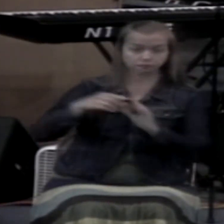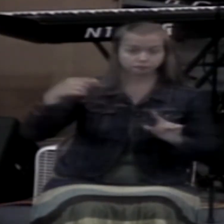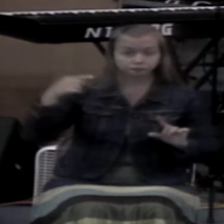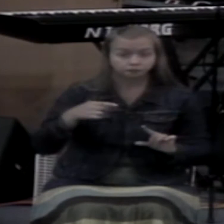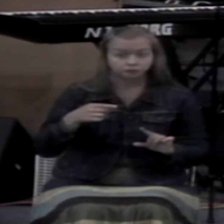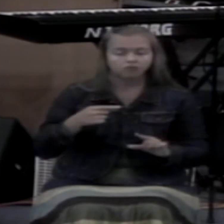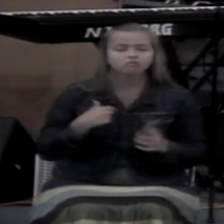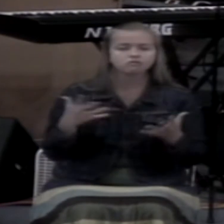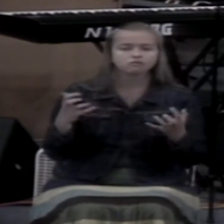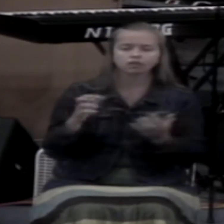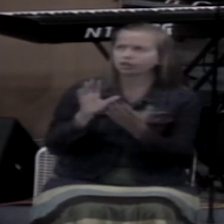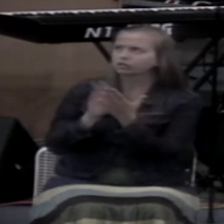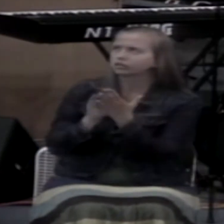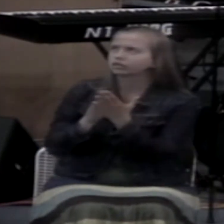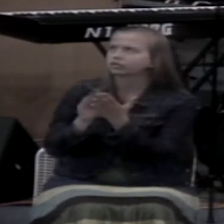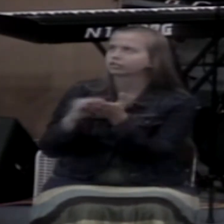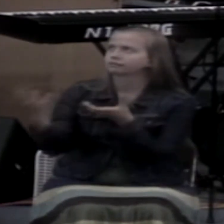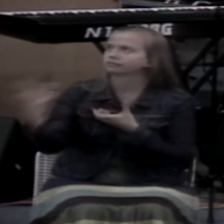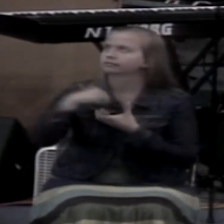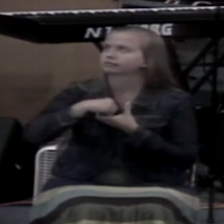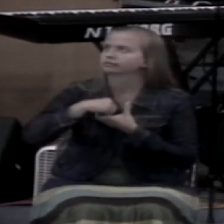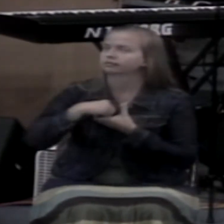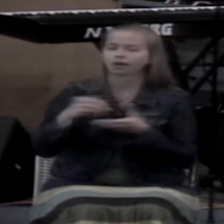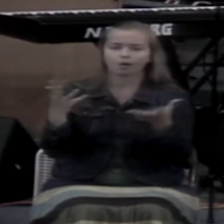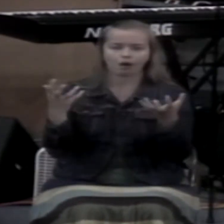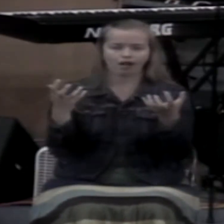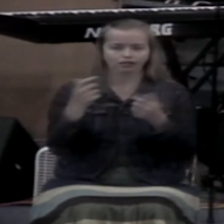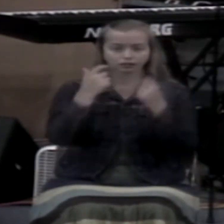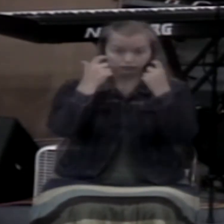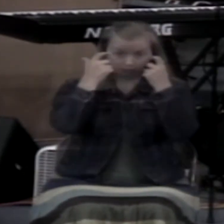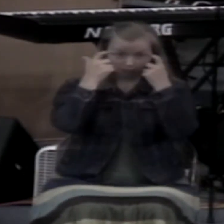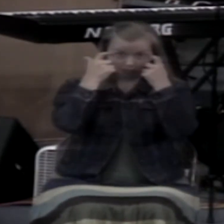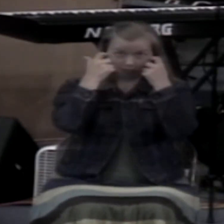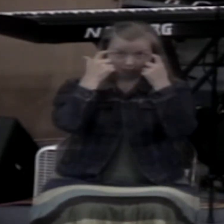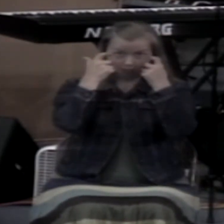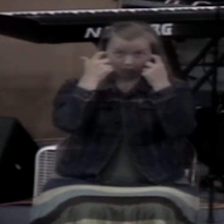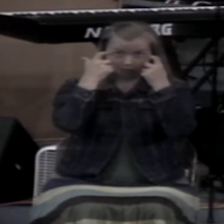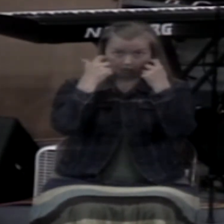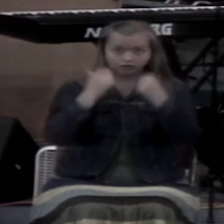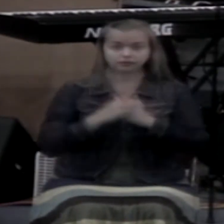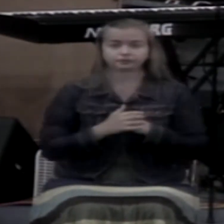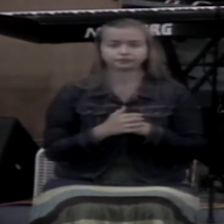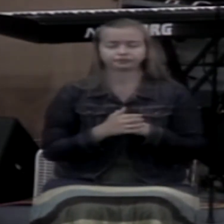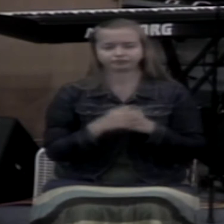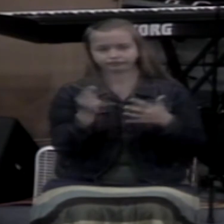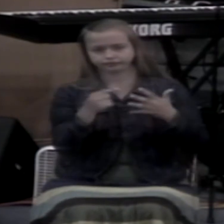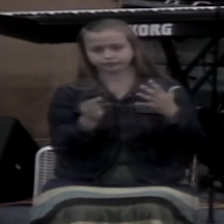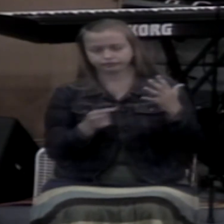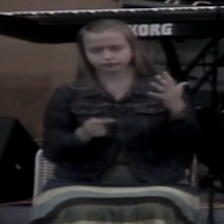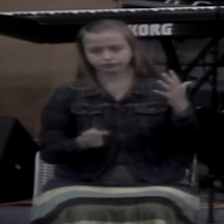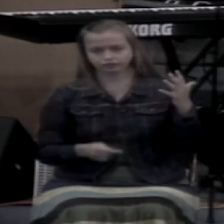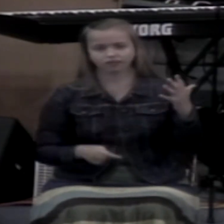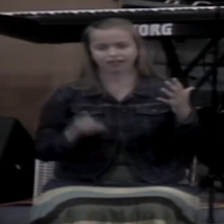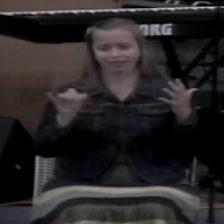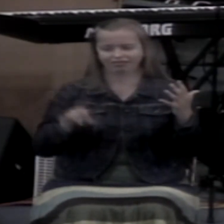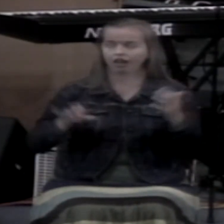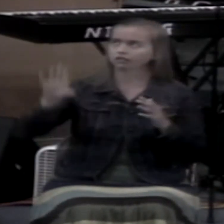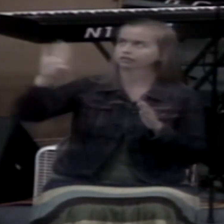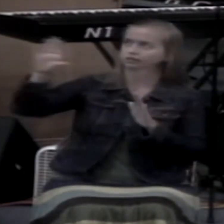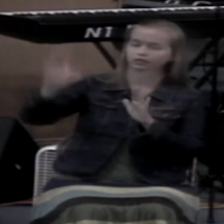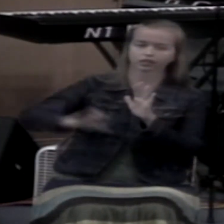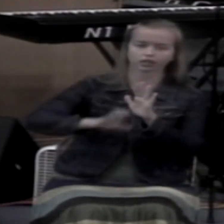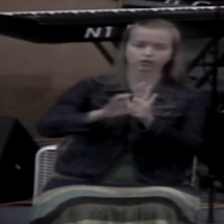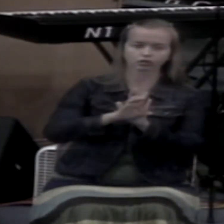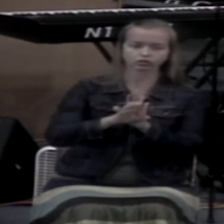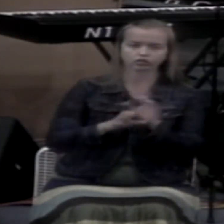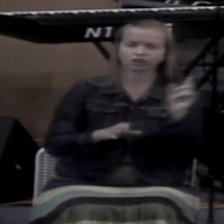meekness, temperance. Against such there is no law. Now, the phrase against such there is no law, that simply means that there is